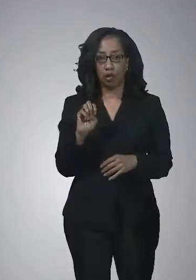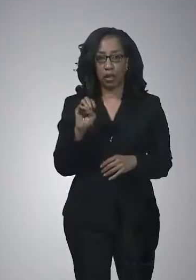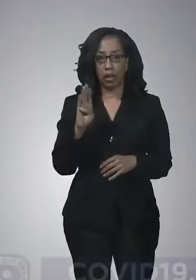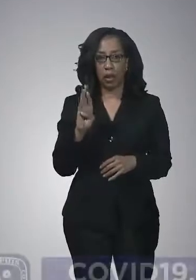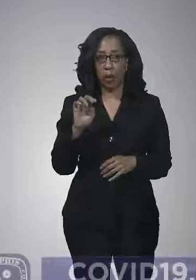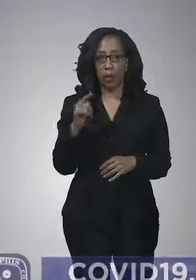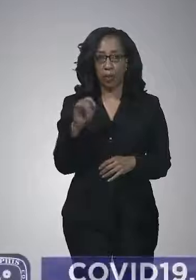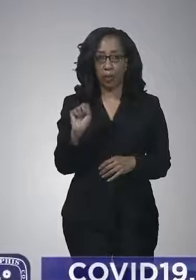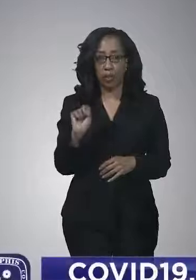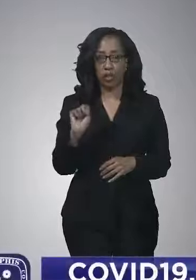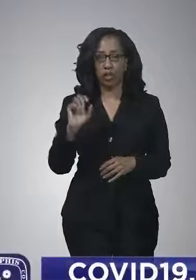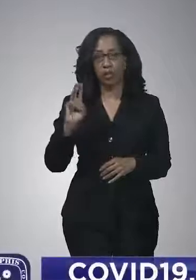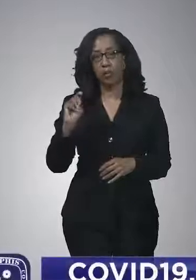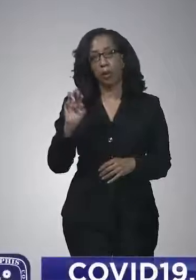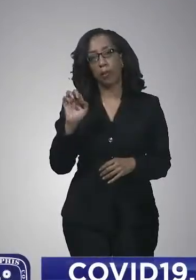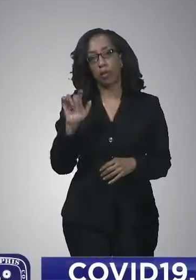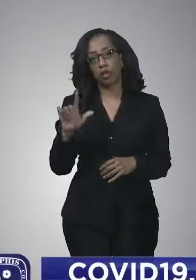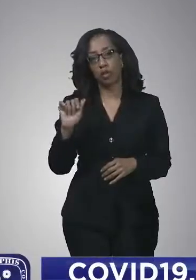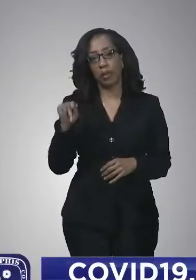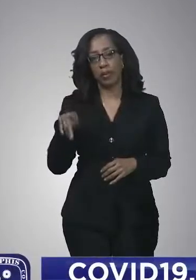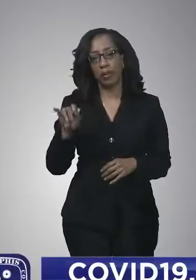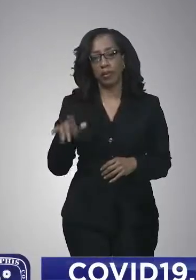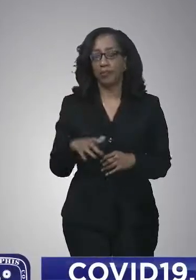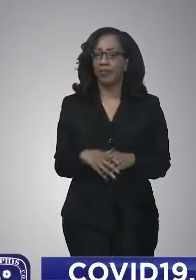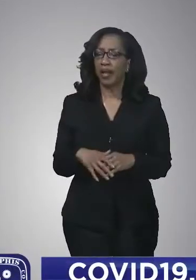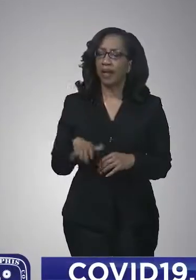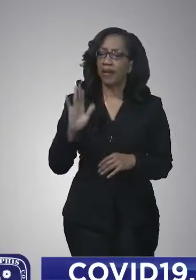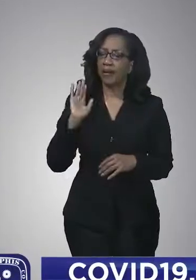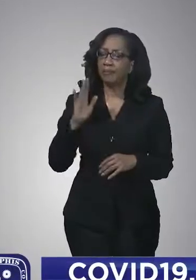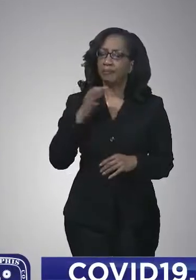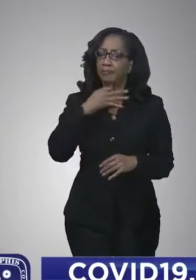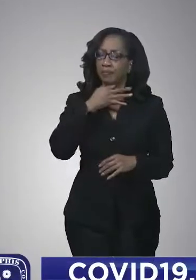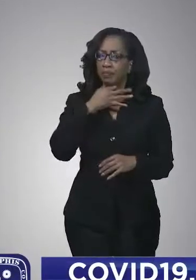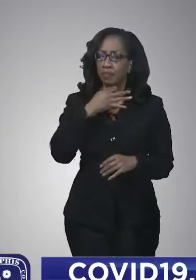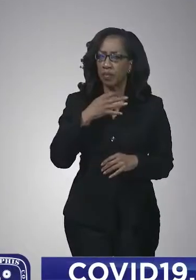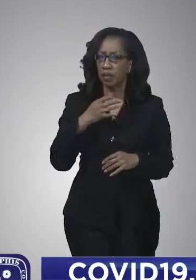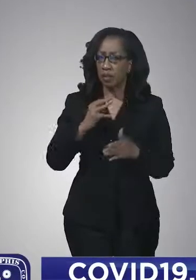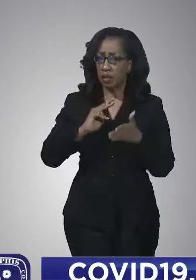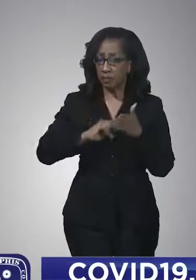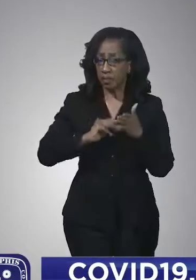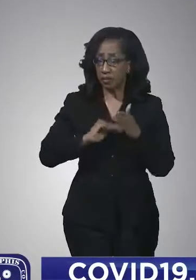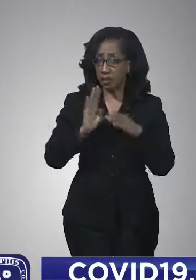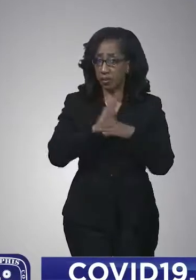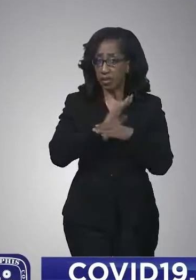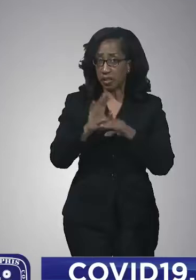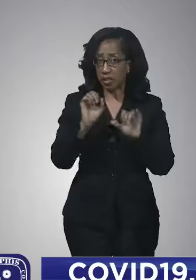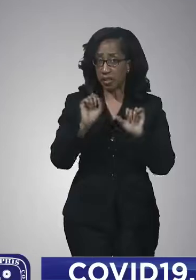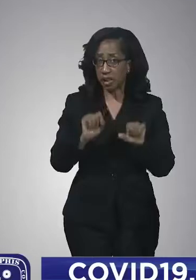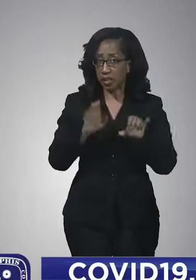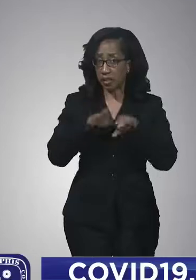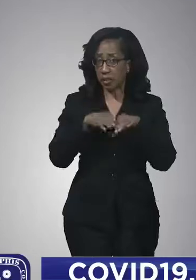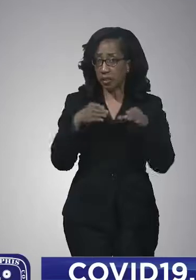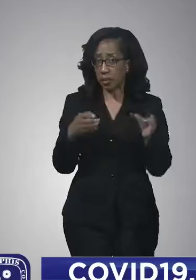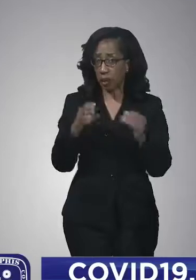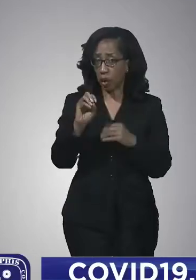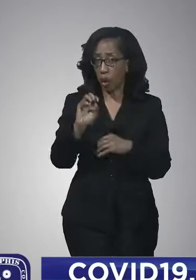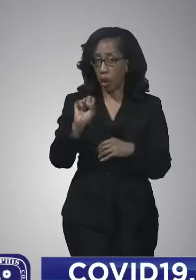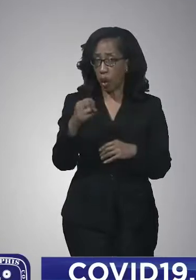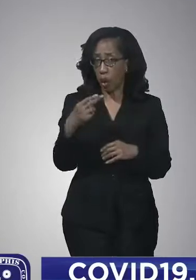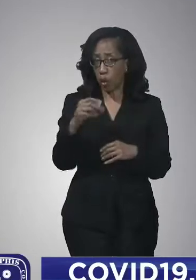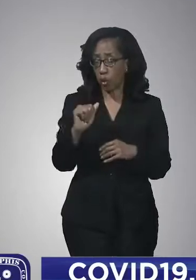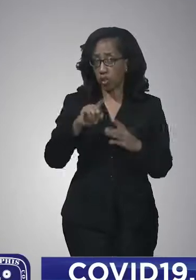Hi, Dr. Taylor. I'm wondering if we've received any indication of when Memphis businesses can expect OSHA to start